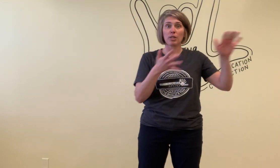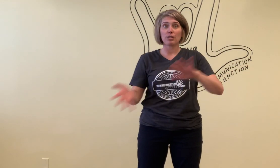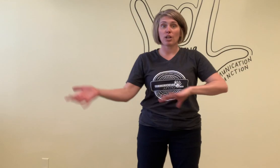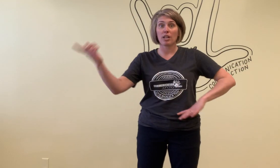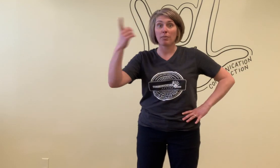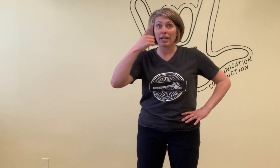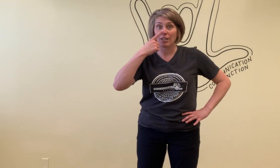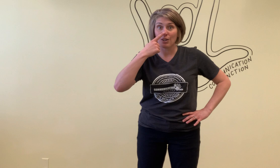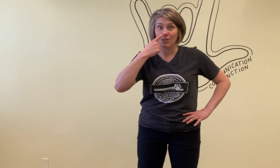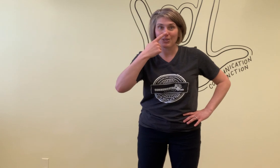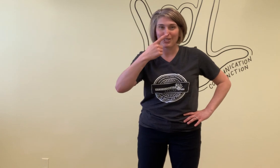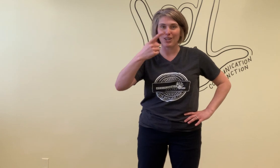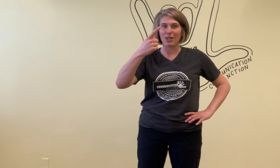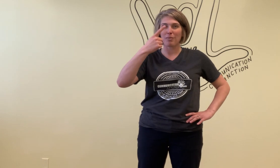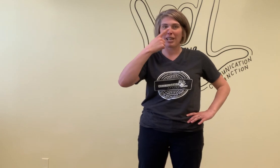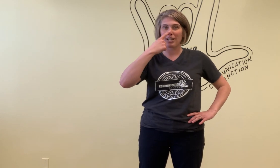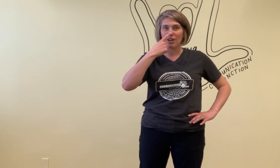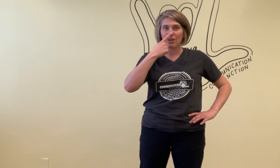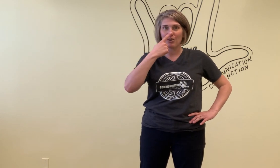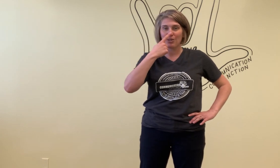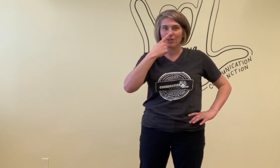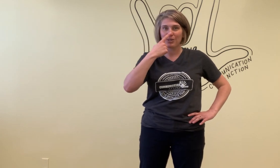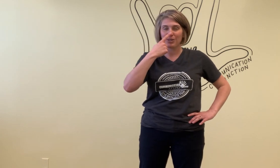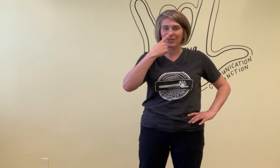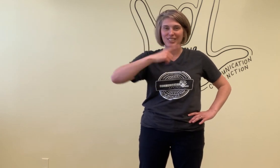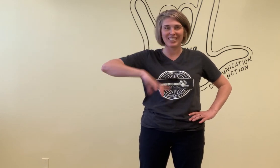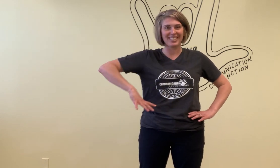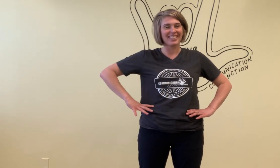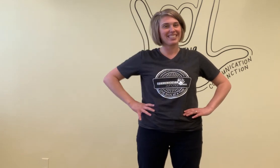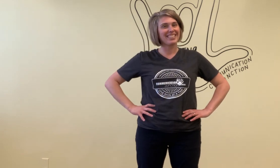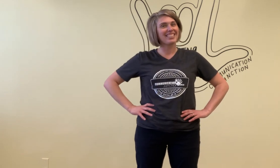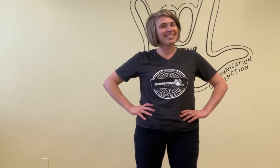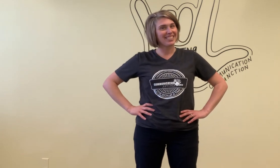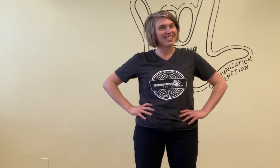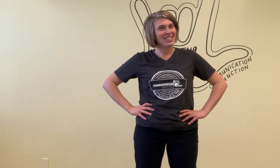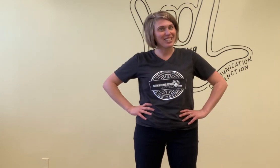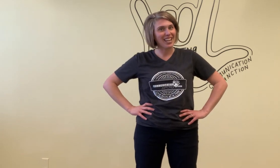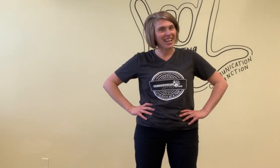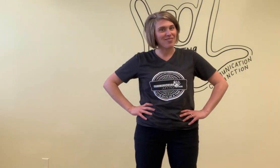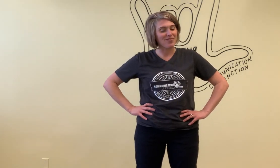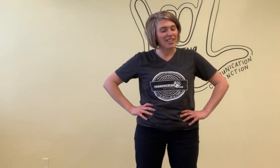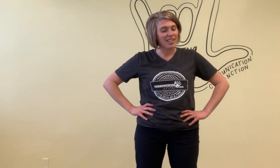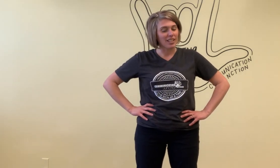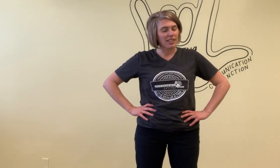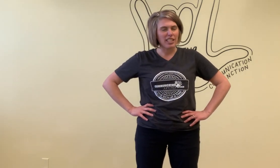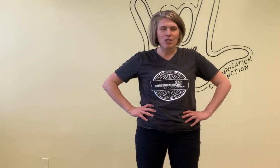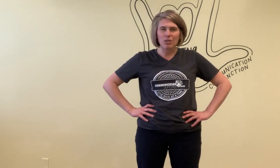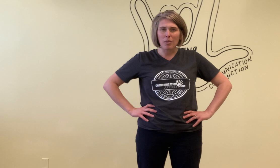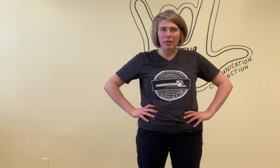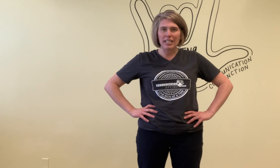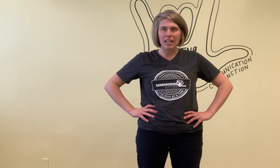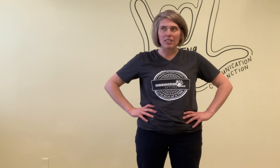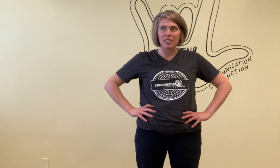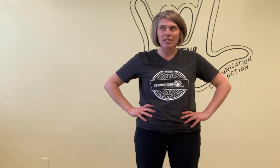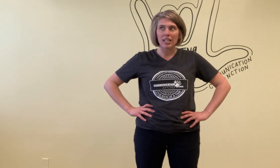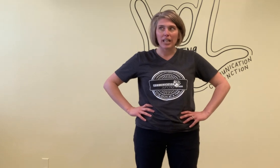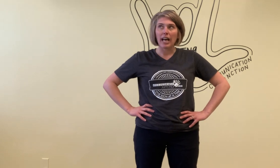blows on my nose. Good job. Let's do someplace else.